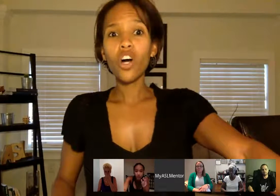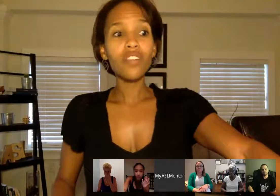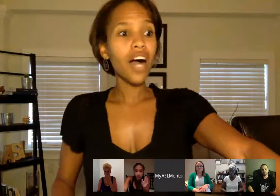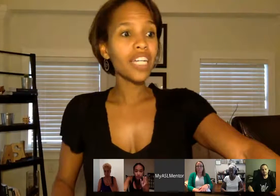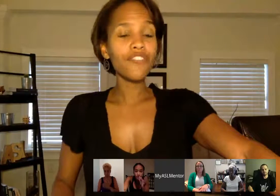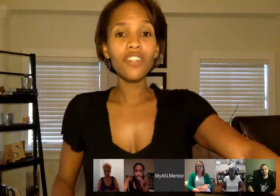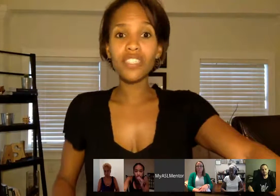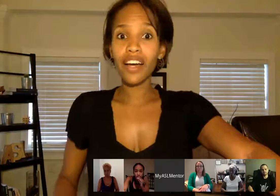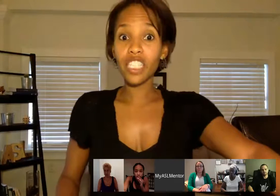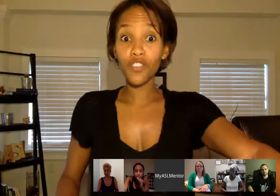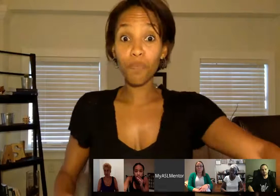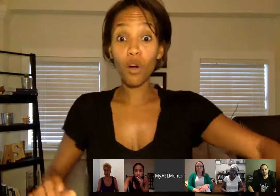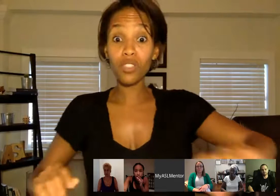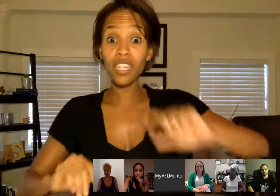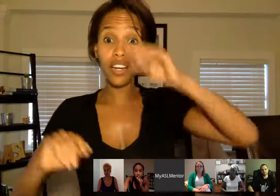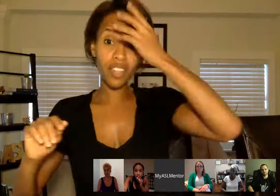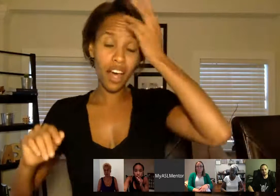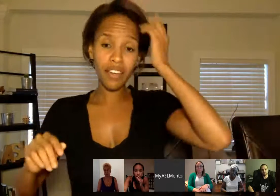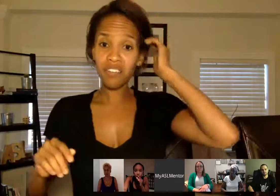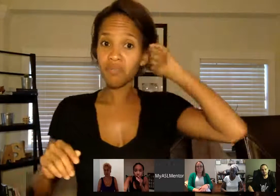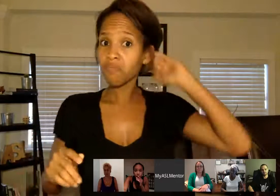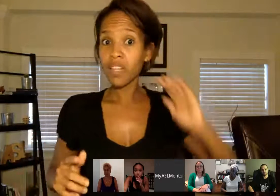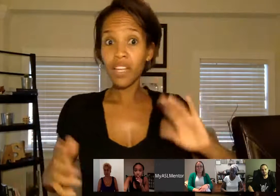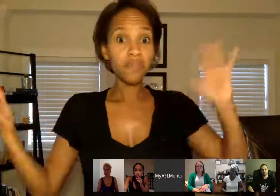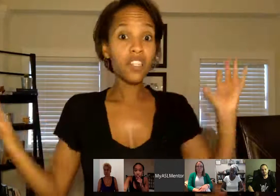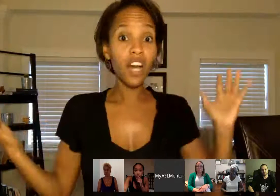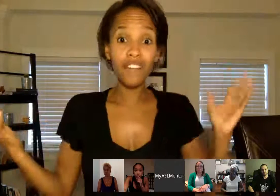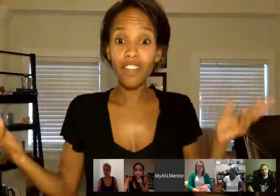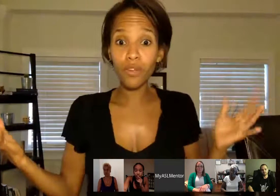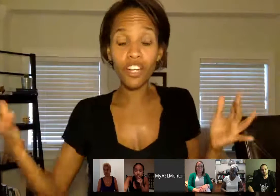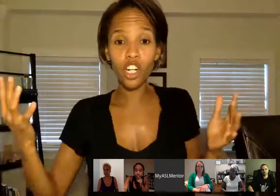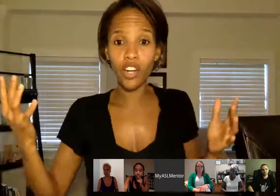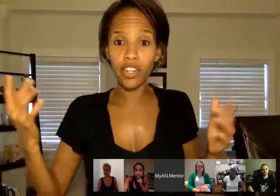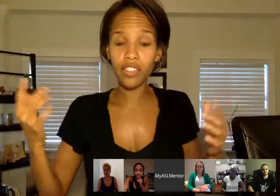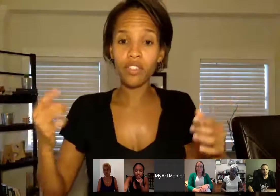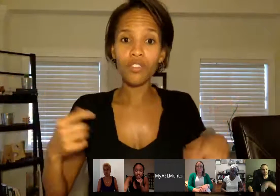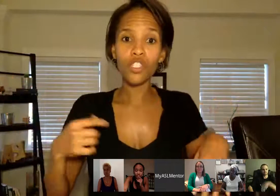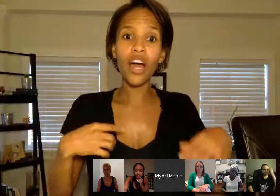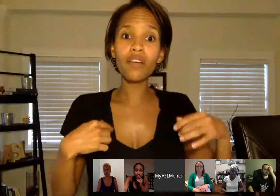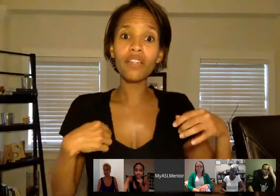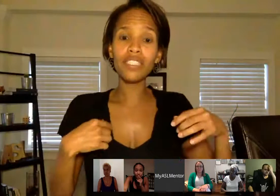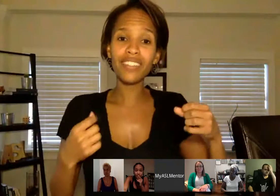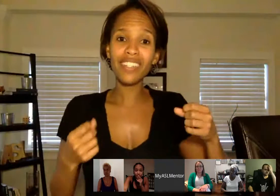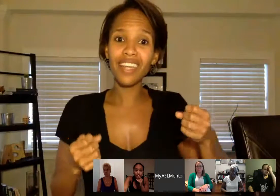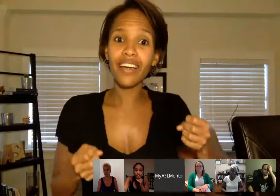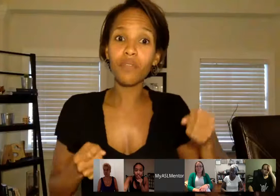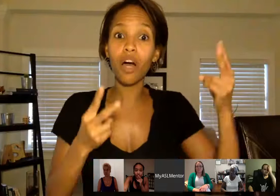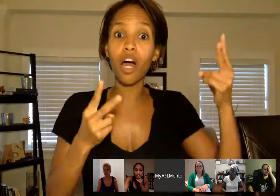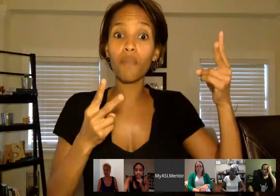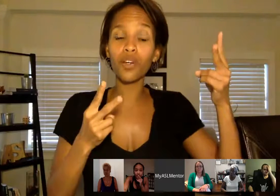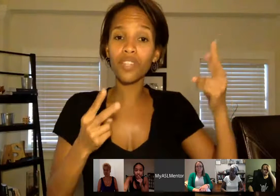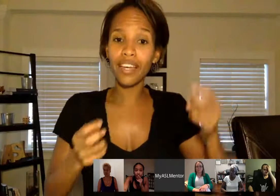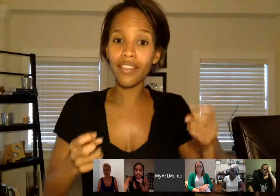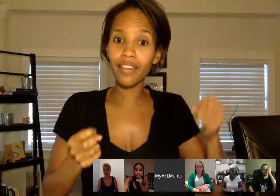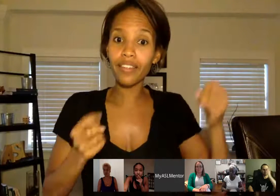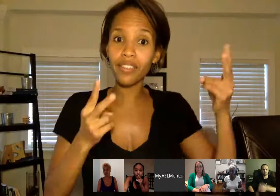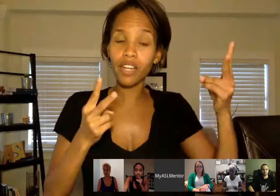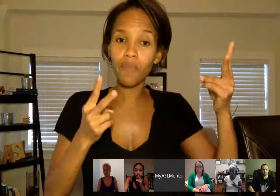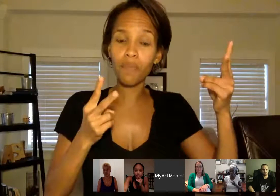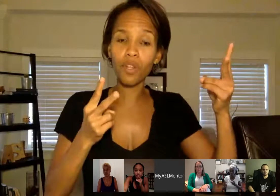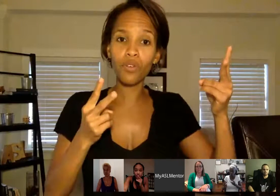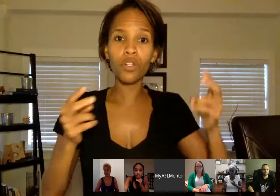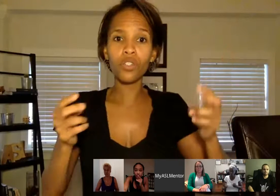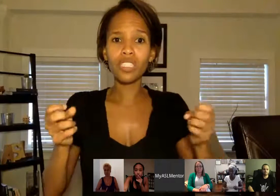I saw a lot of different signs for posting online. None of them are incorrect. So I tend to sign upload like